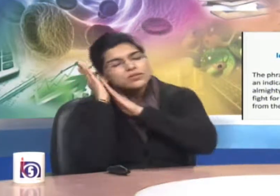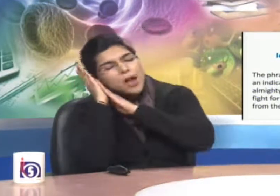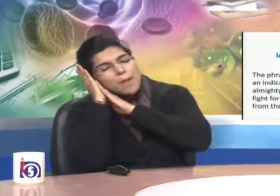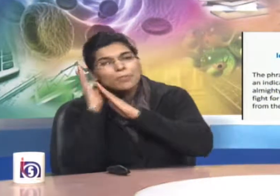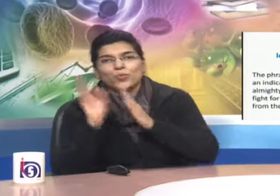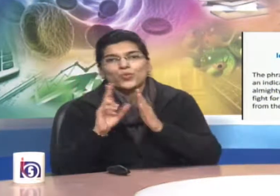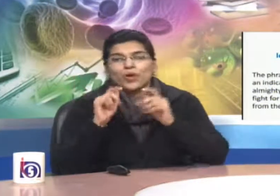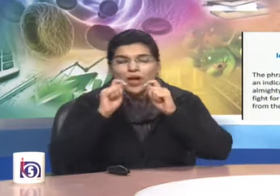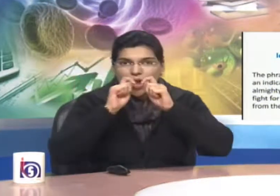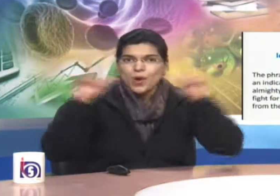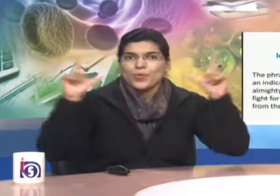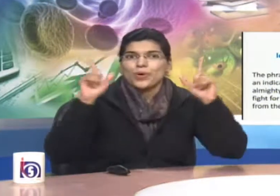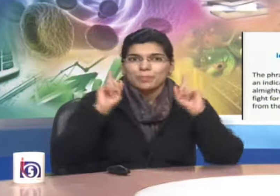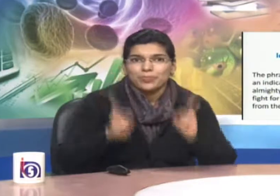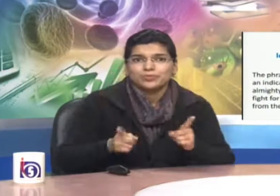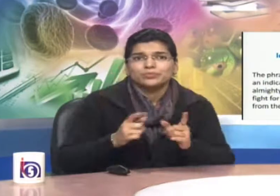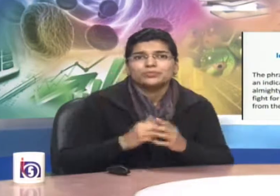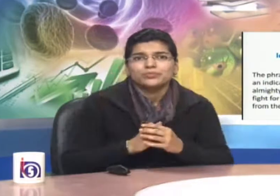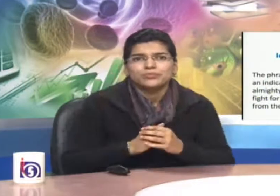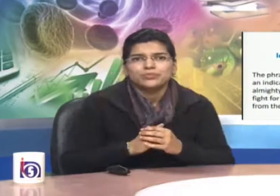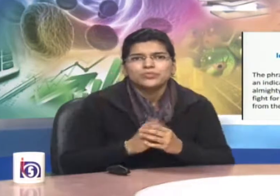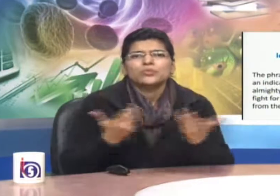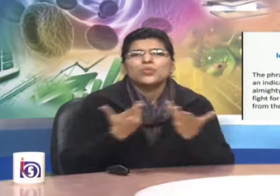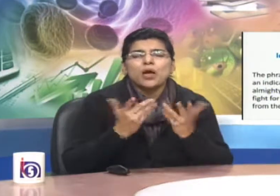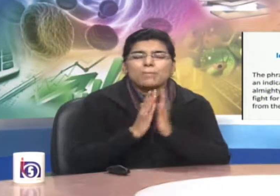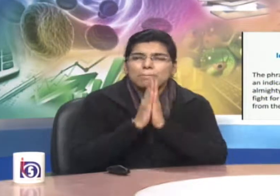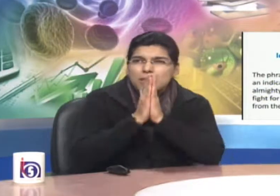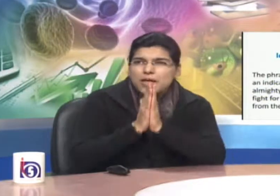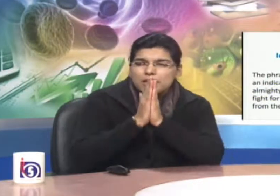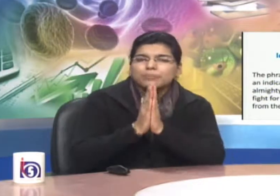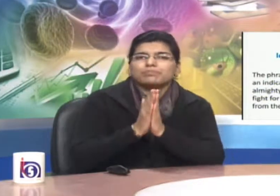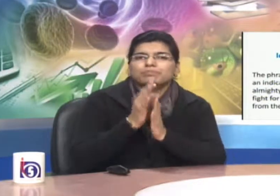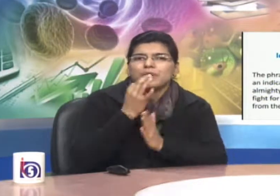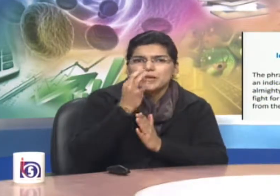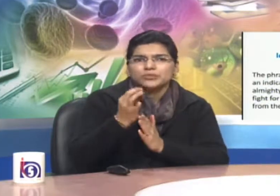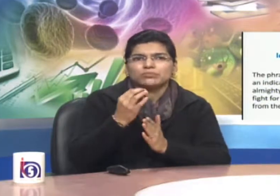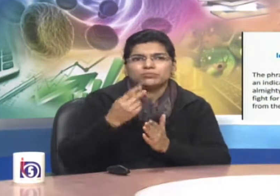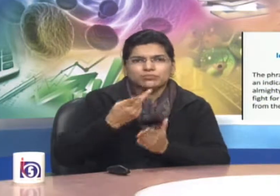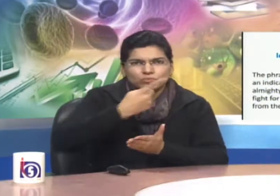Is the indication of a prayer to Almighty